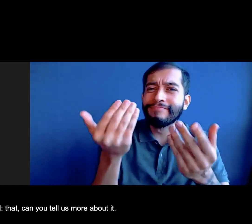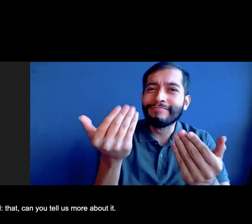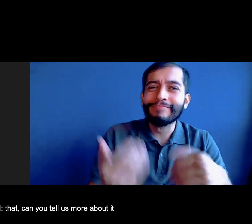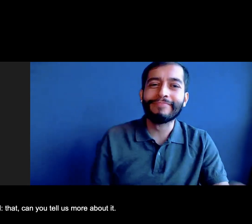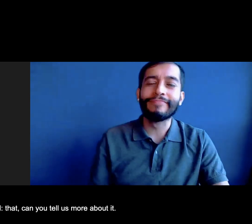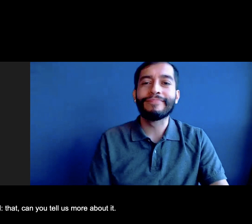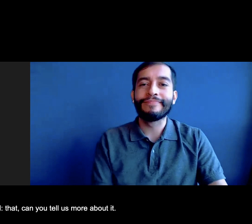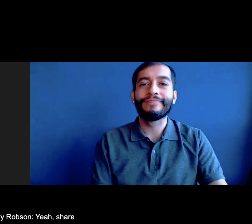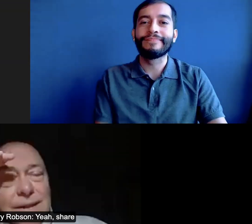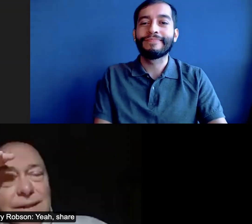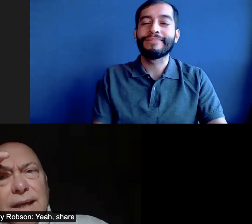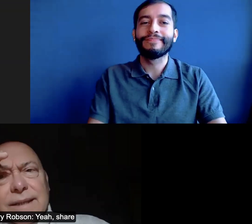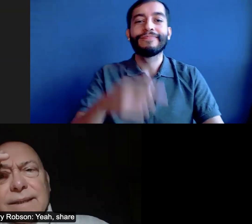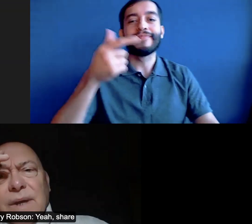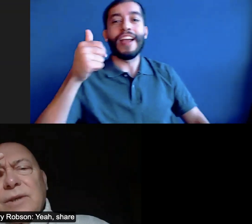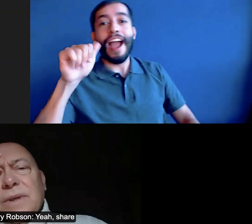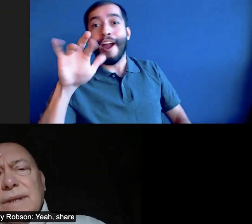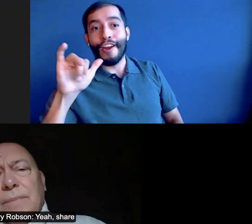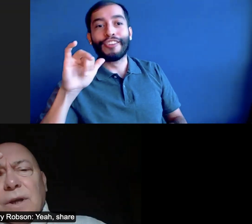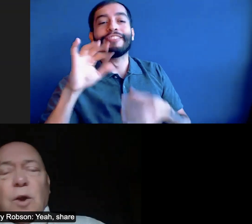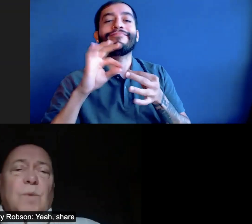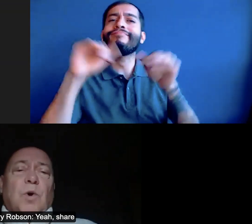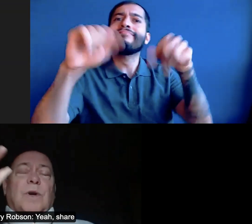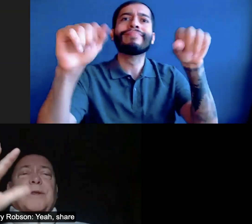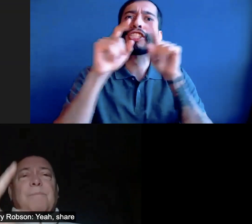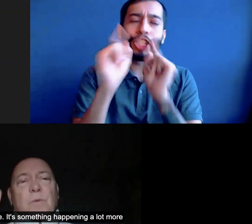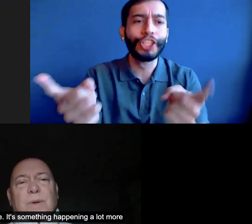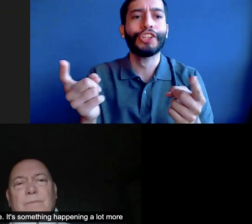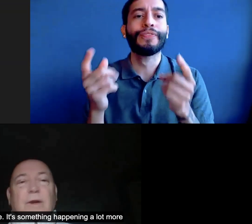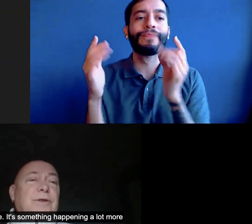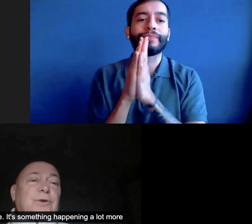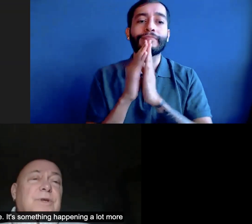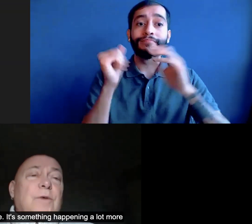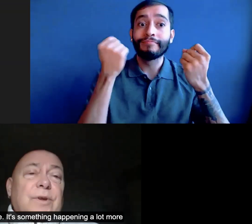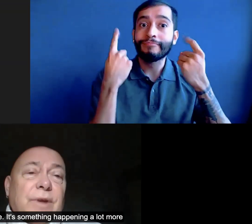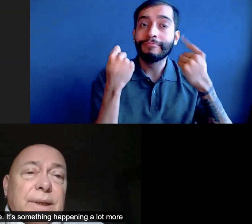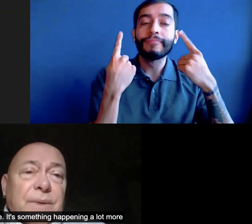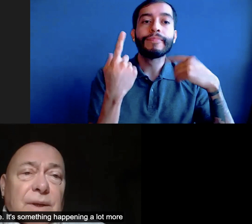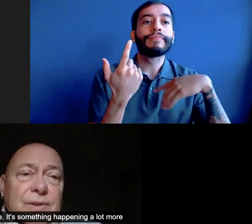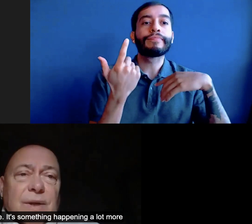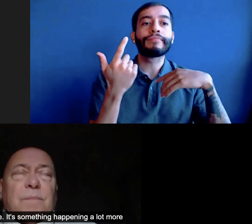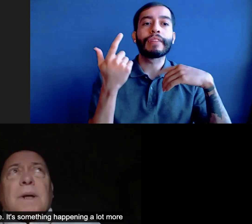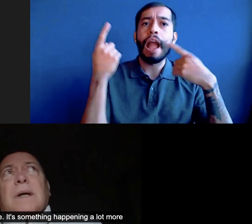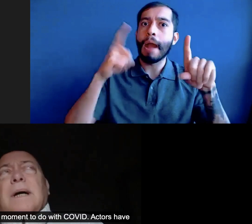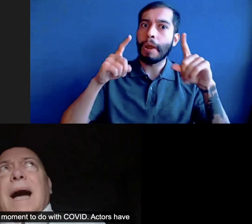Yeah, sure. Dave. It's something that's happening a lot more at the moment to do with COVID, really,